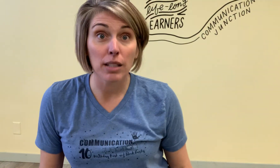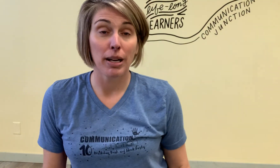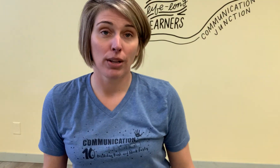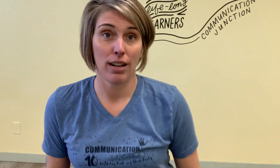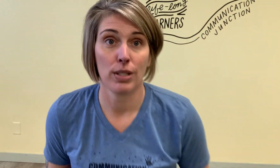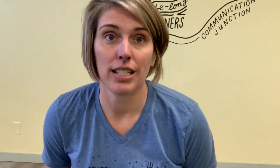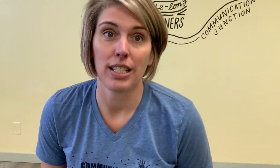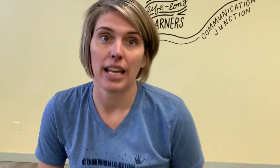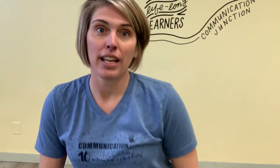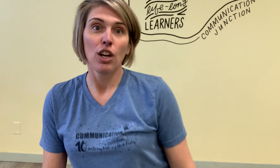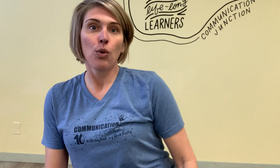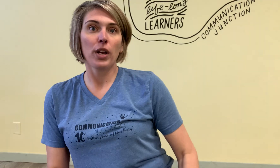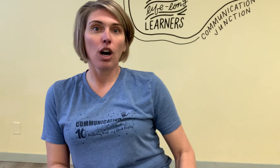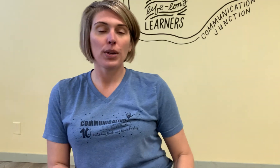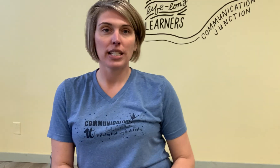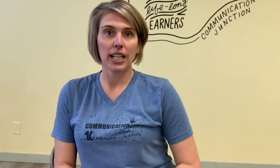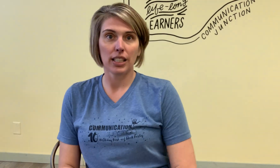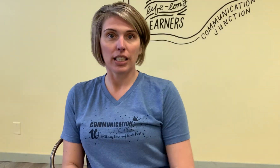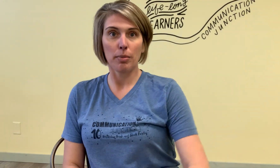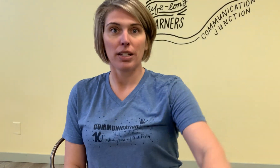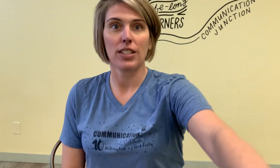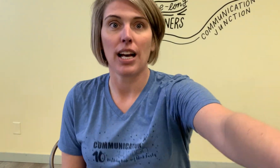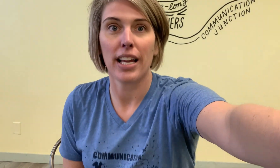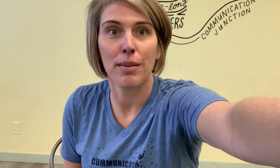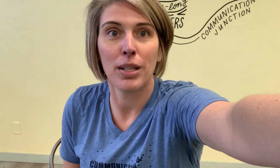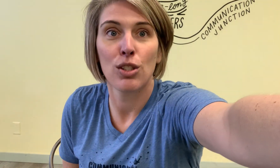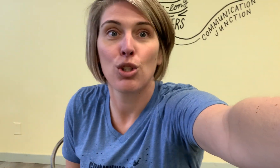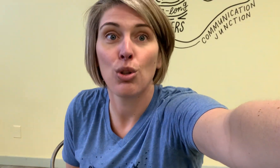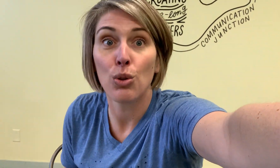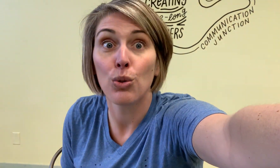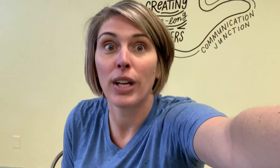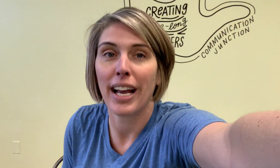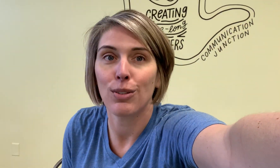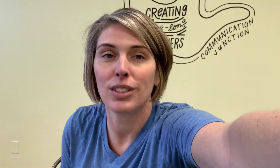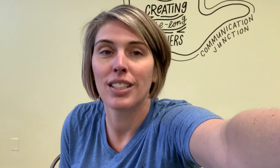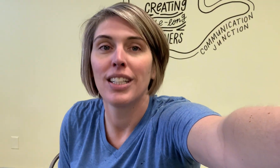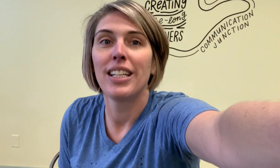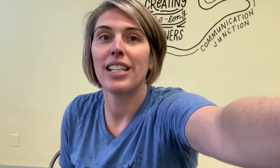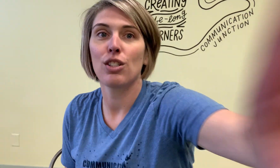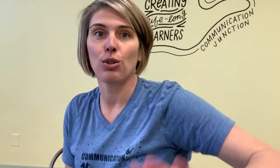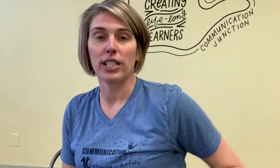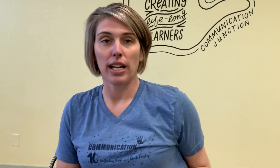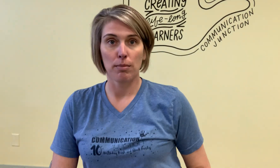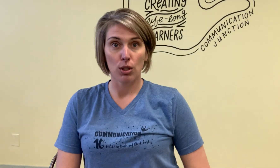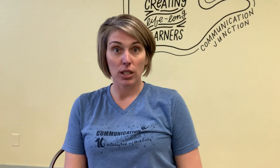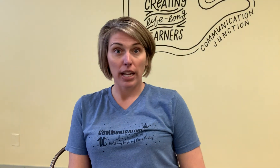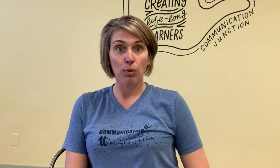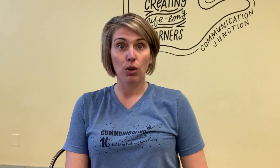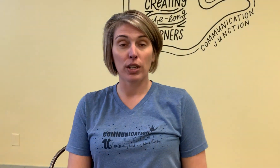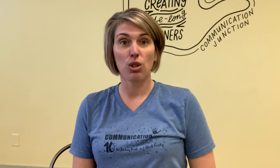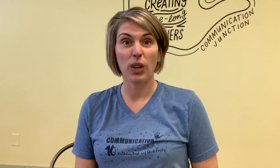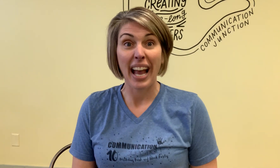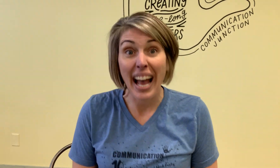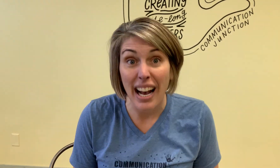about counting today, we always take a little bit of time to count in story time. So today we're going to